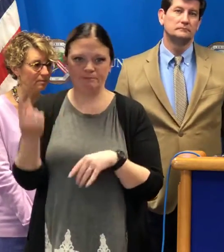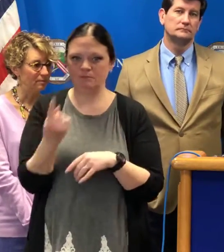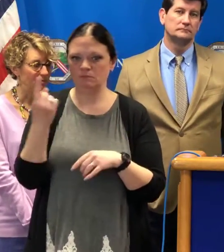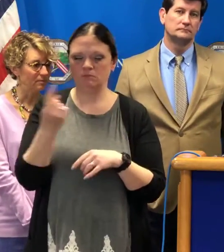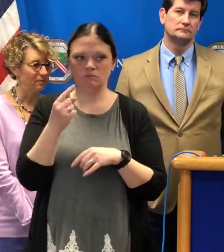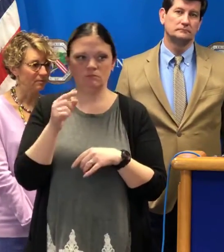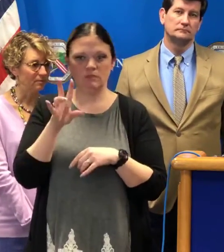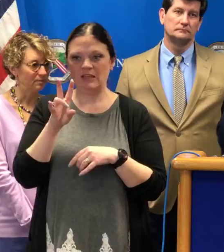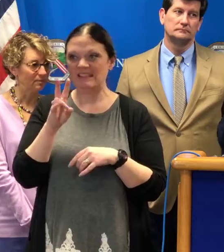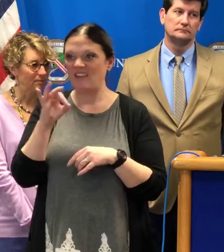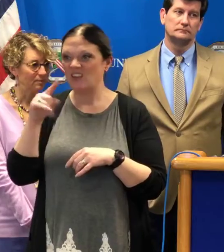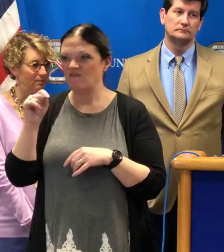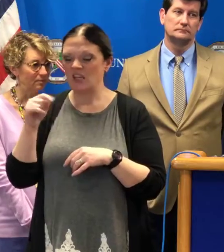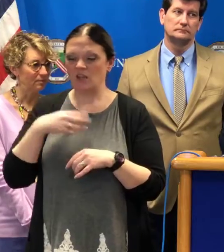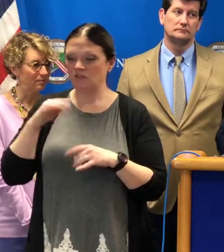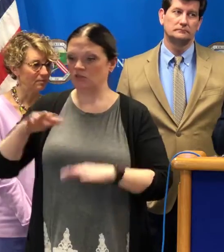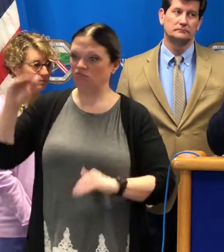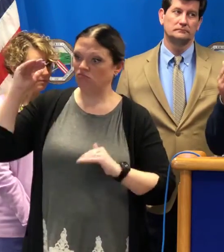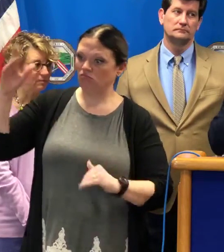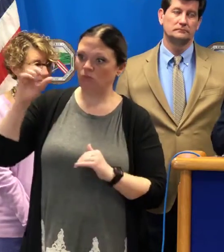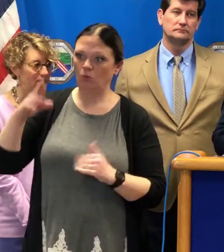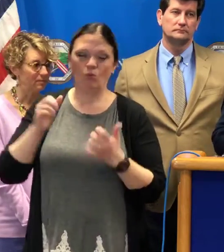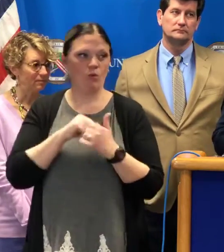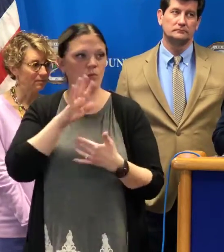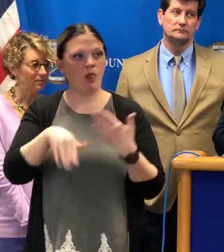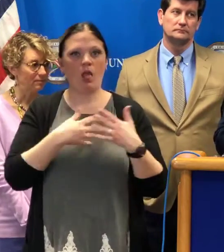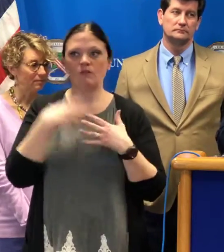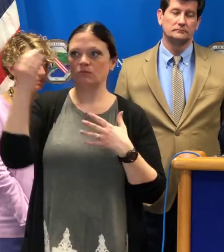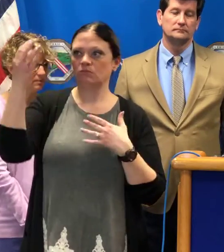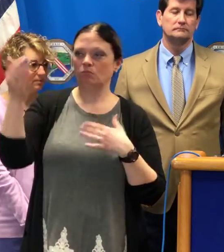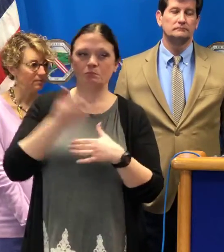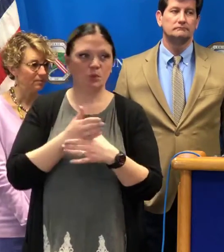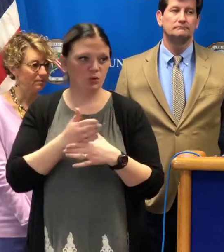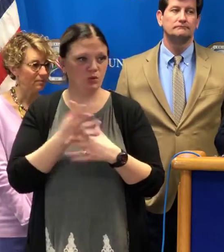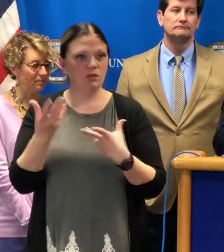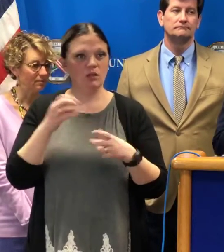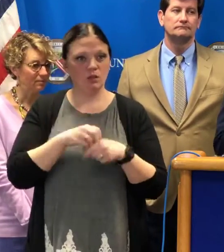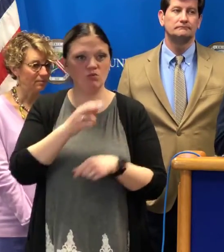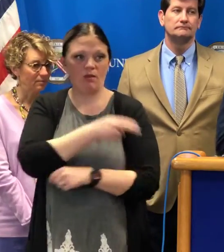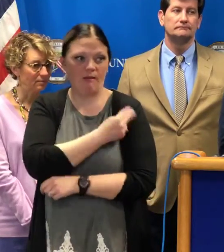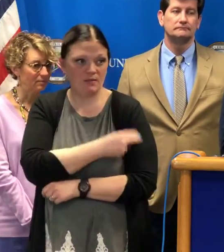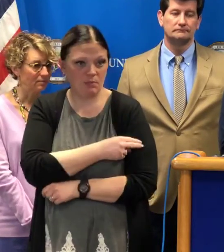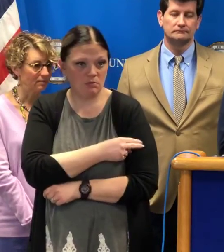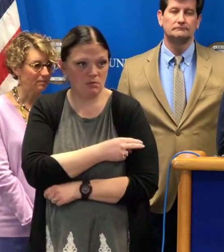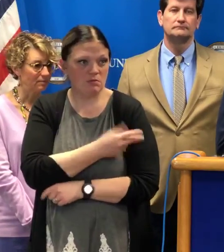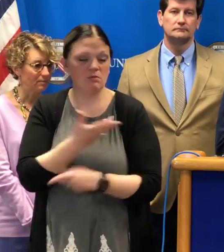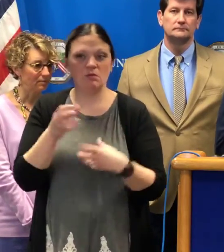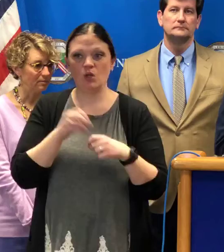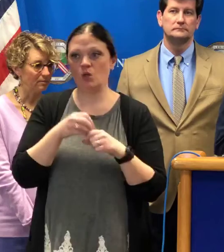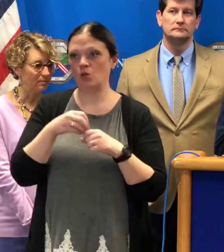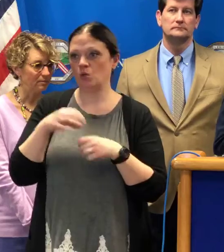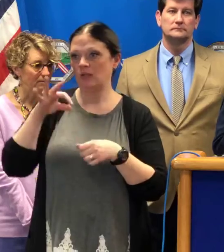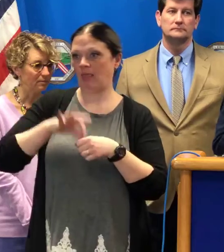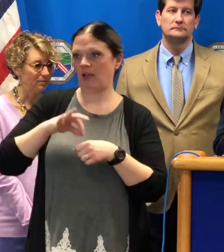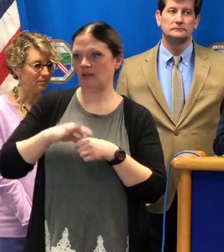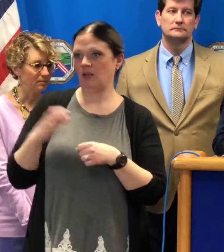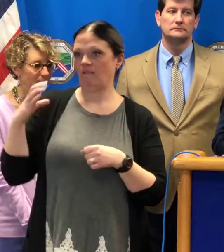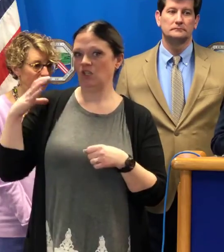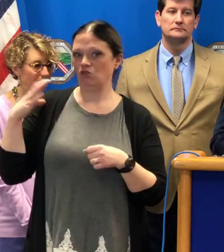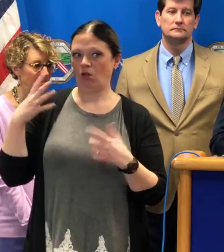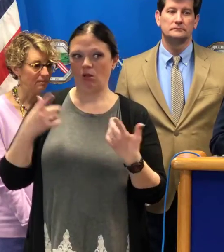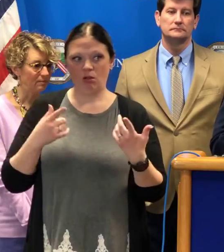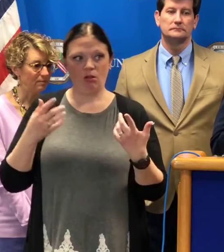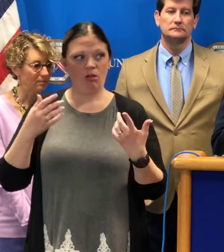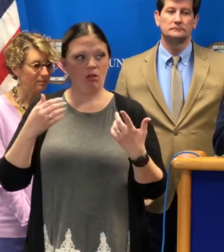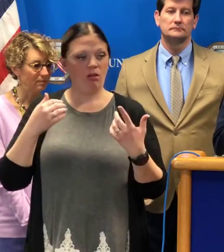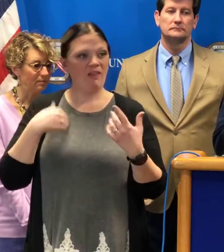it's 7 feet of snow or, in this particular case, with all of our external partners. That includes hospitals. That includes elected officials. There was a